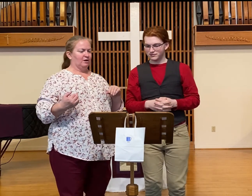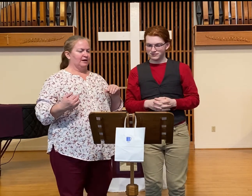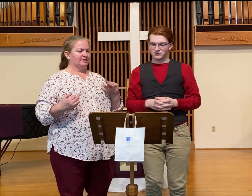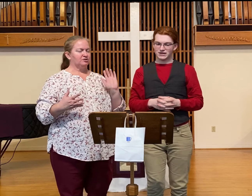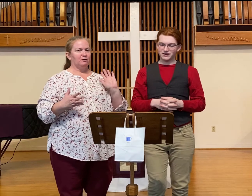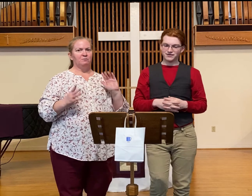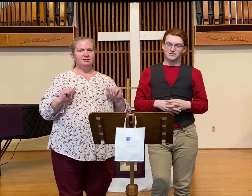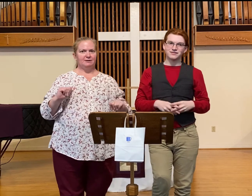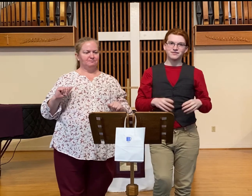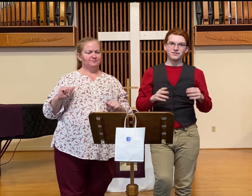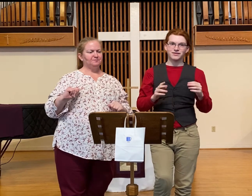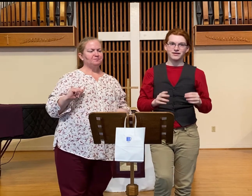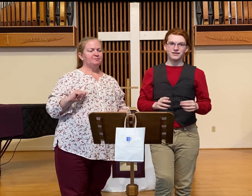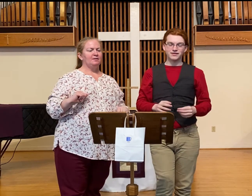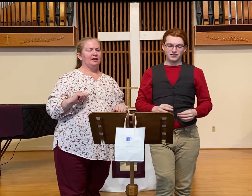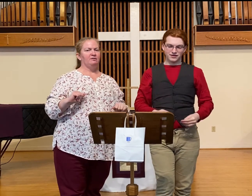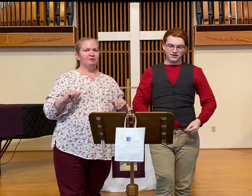right, let's try one more time. Yeah. Everybody ready?